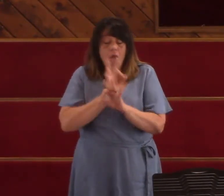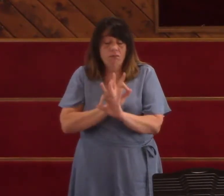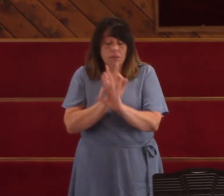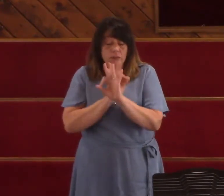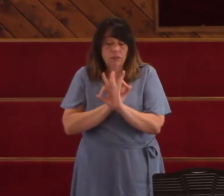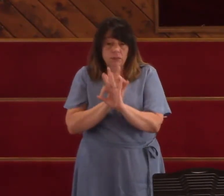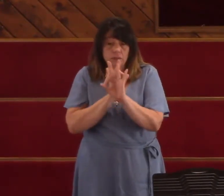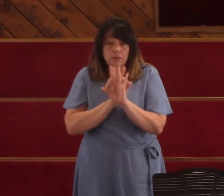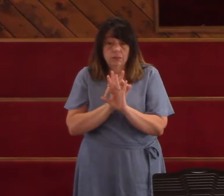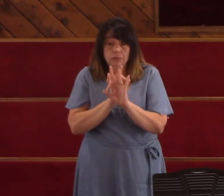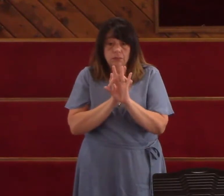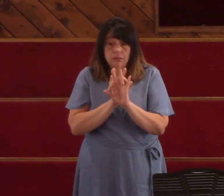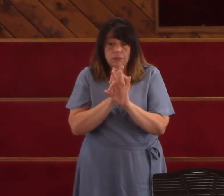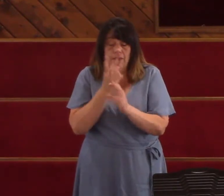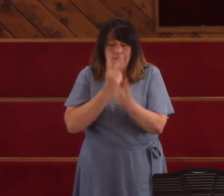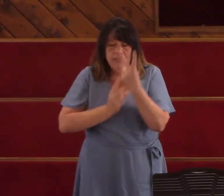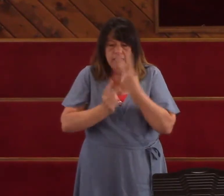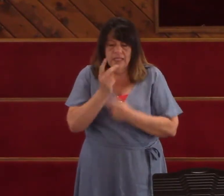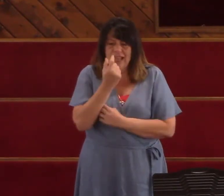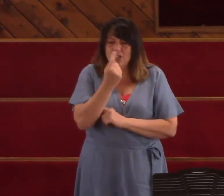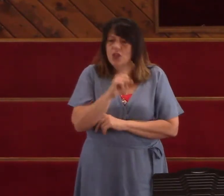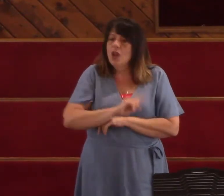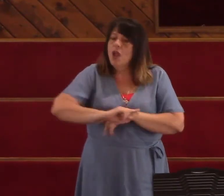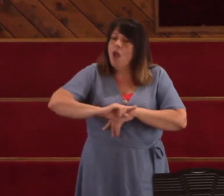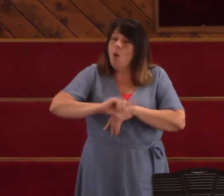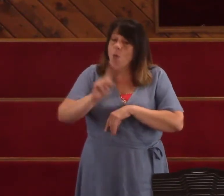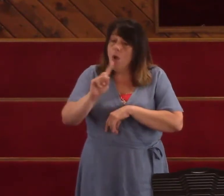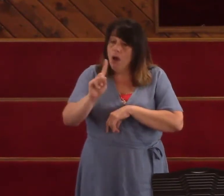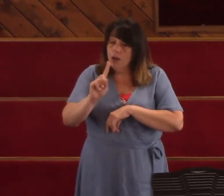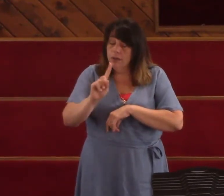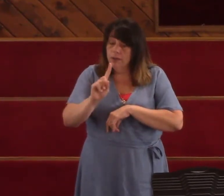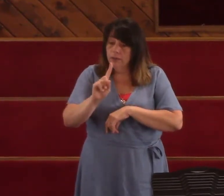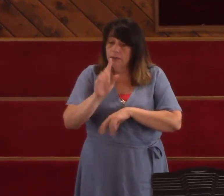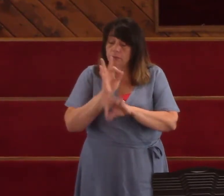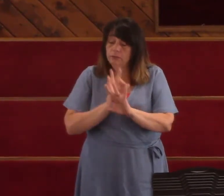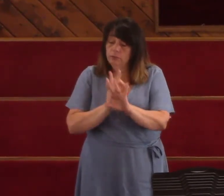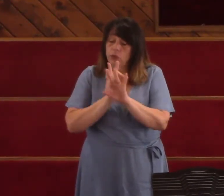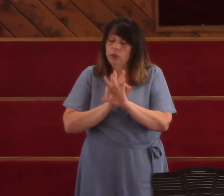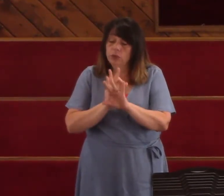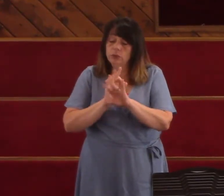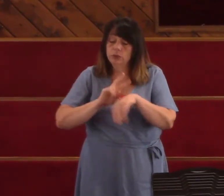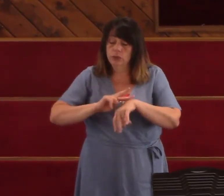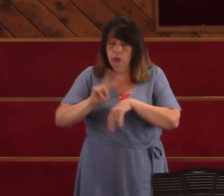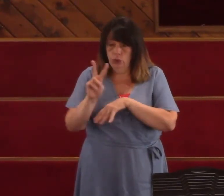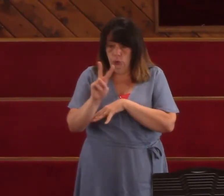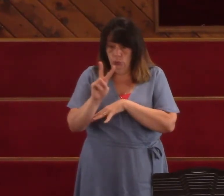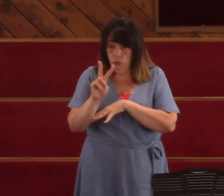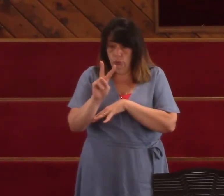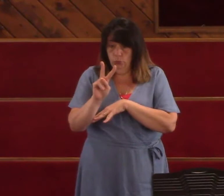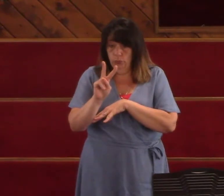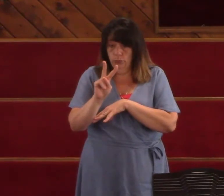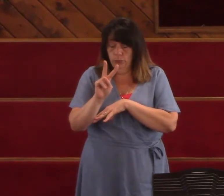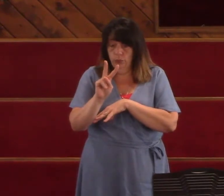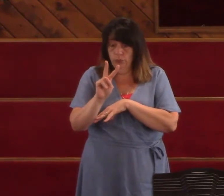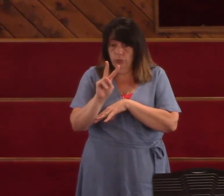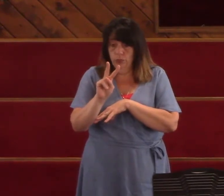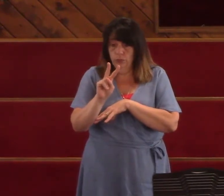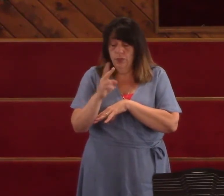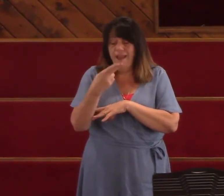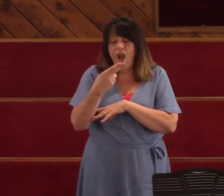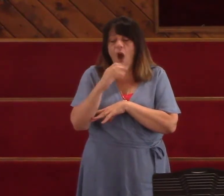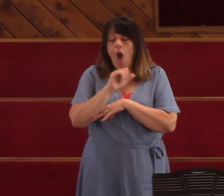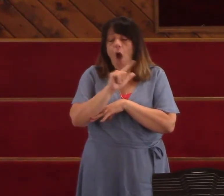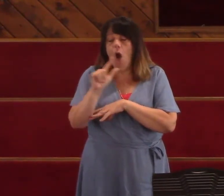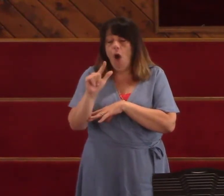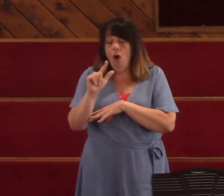afternoon. Visitation will be at 1 o'clock, and the funeral will be at 2 o'clock at Hall Funeral